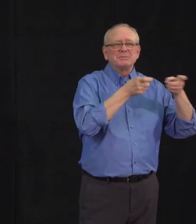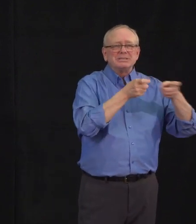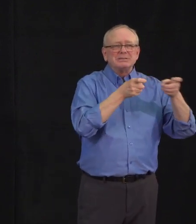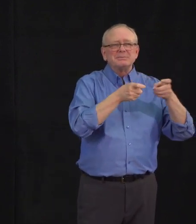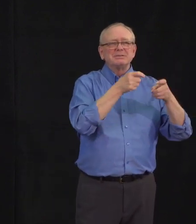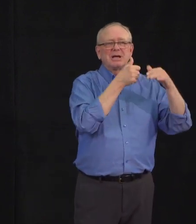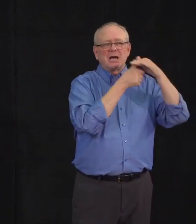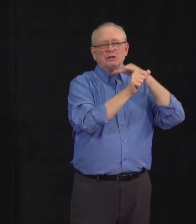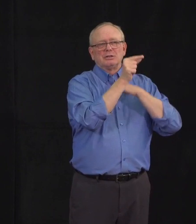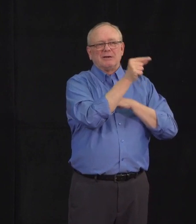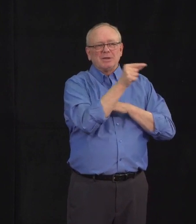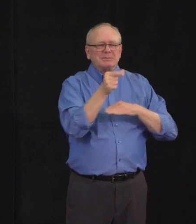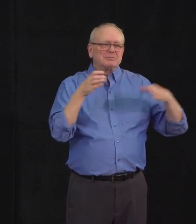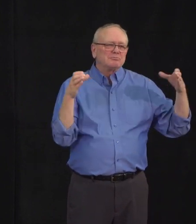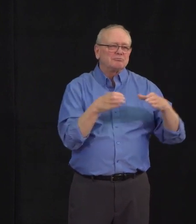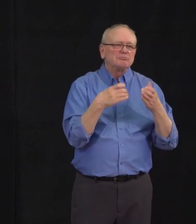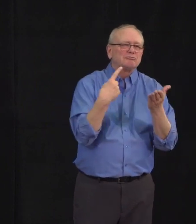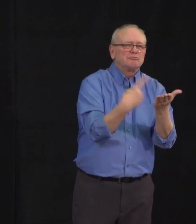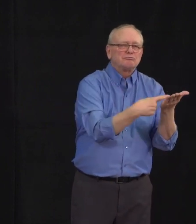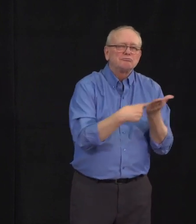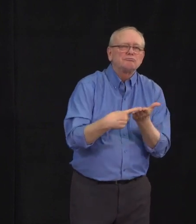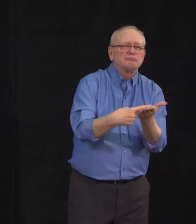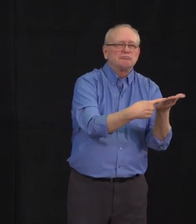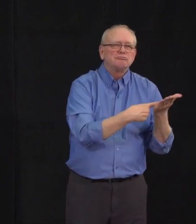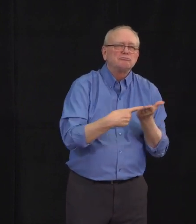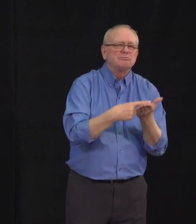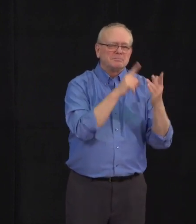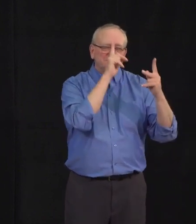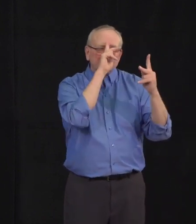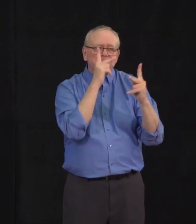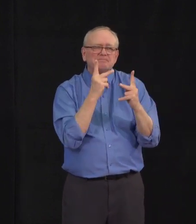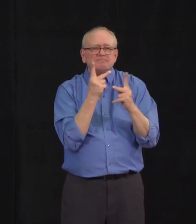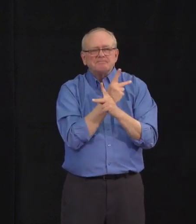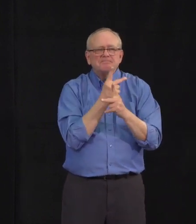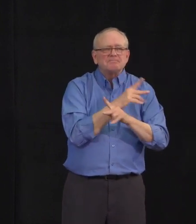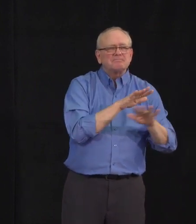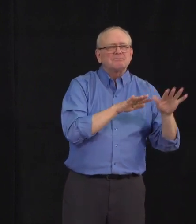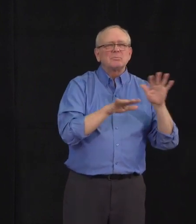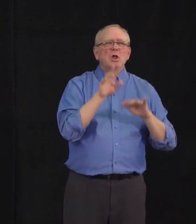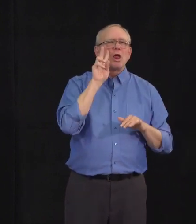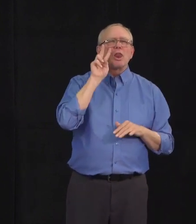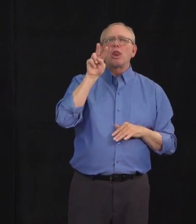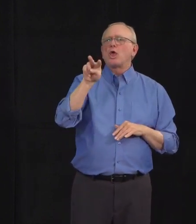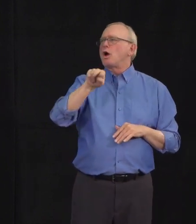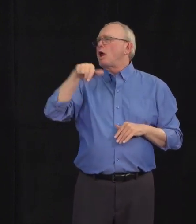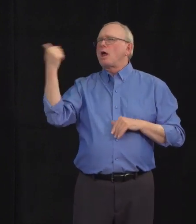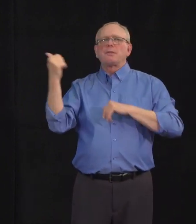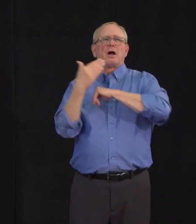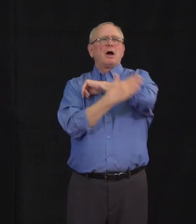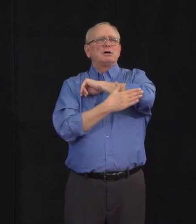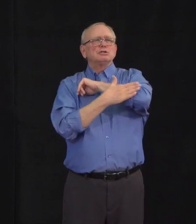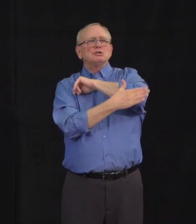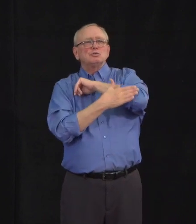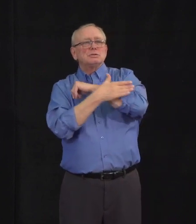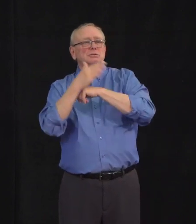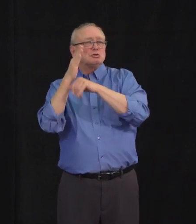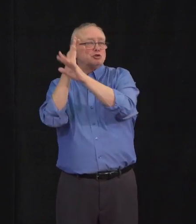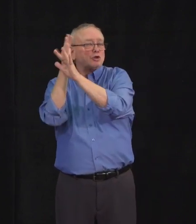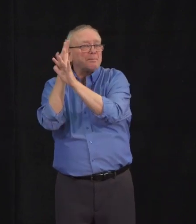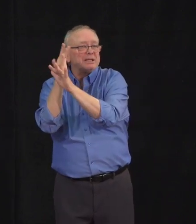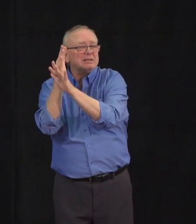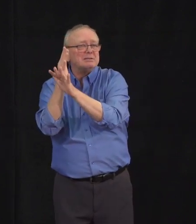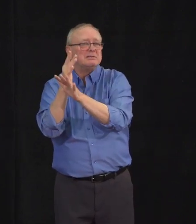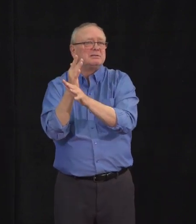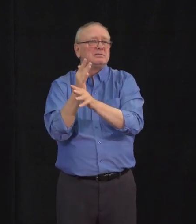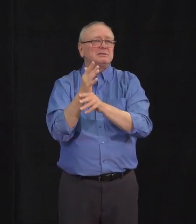other jurisdictions around the world. We've looked at countries like Germany that have been ahead of us, both in the number of cases they